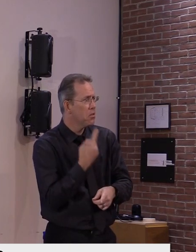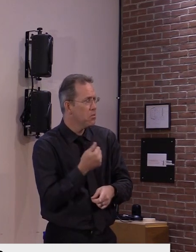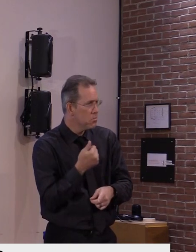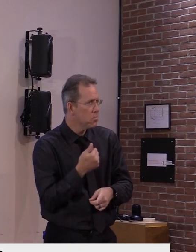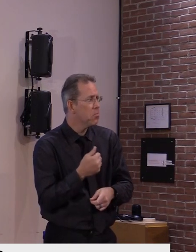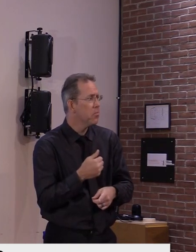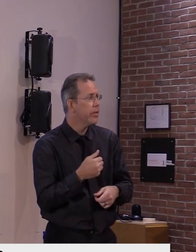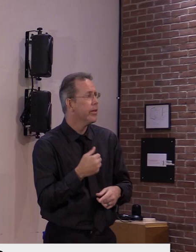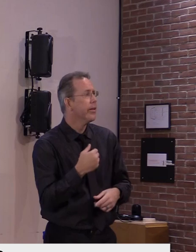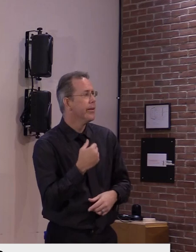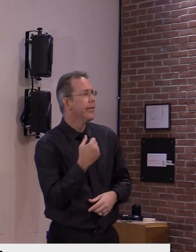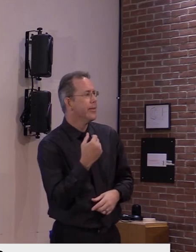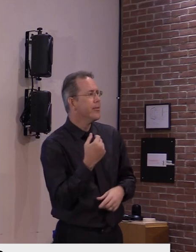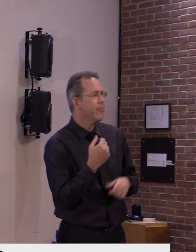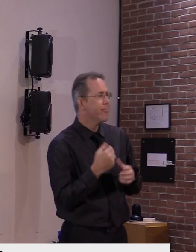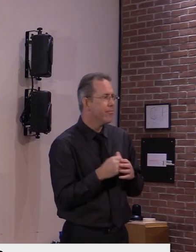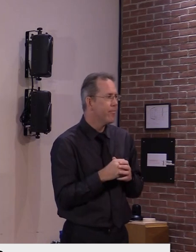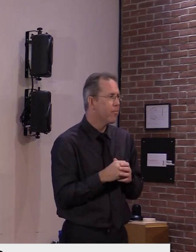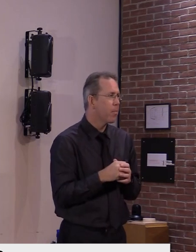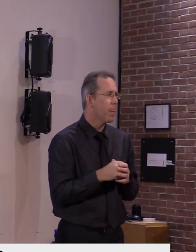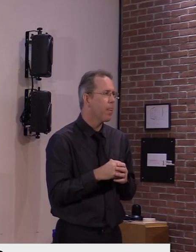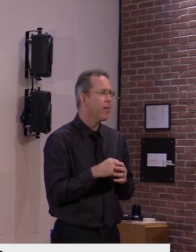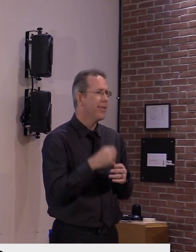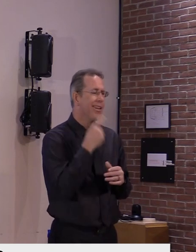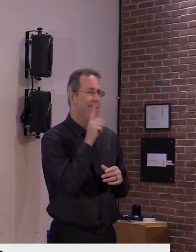concerned. Obviously, I don't believe that